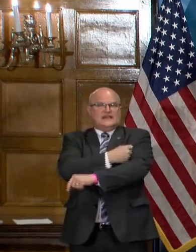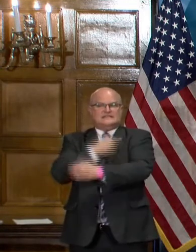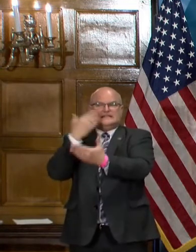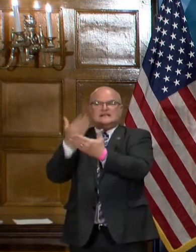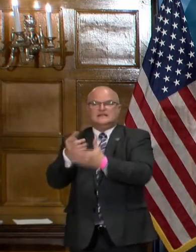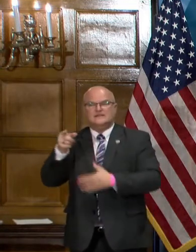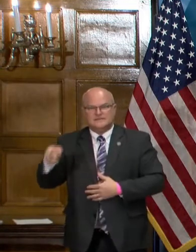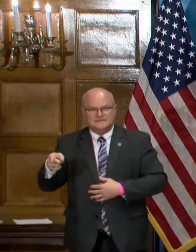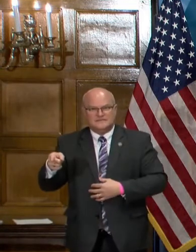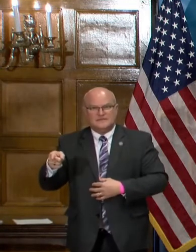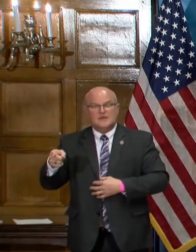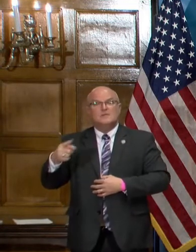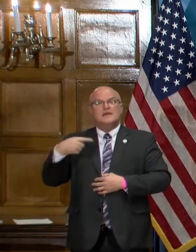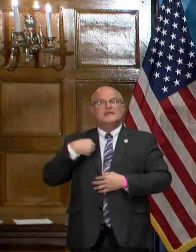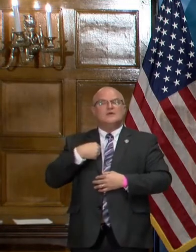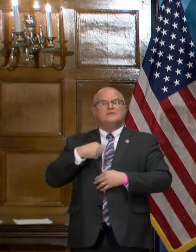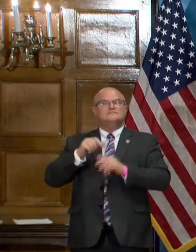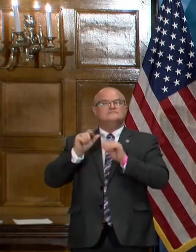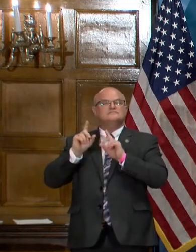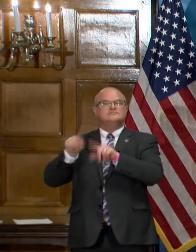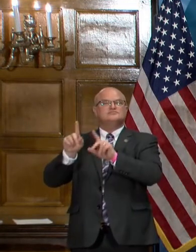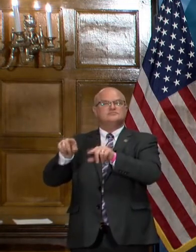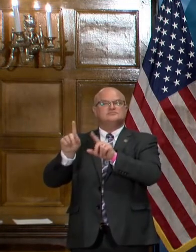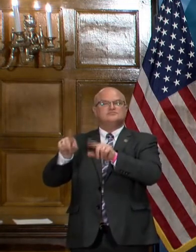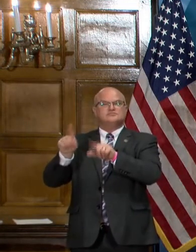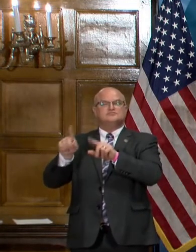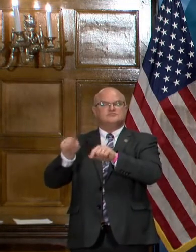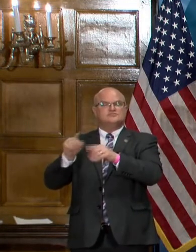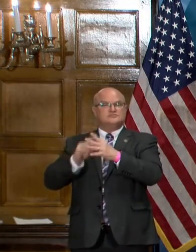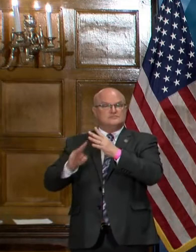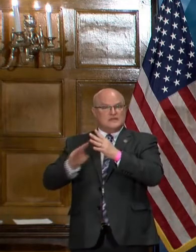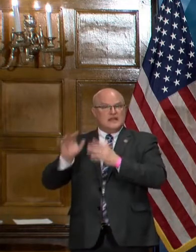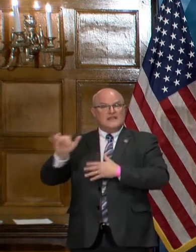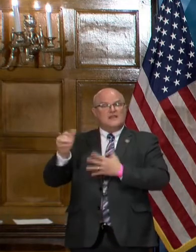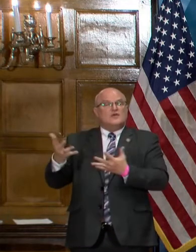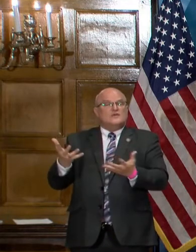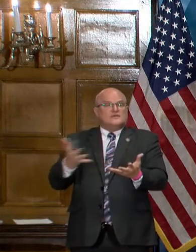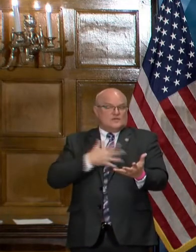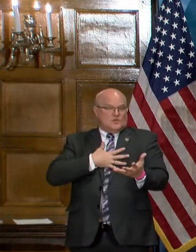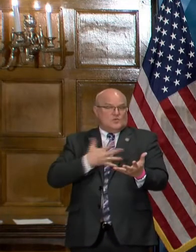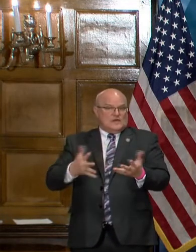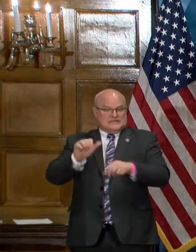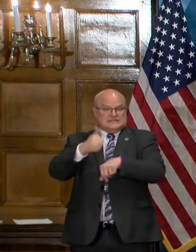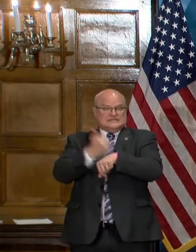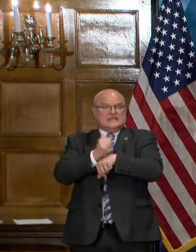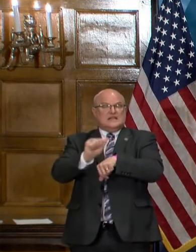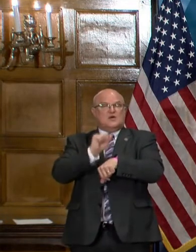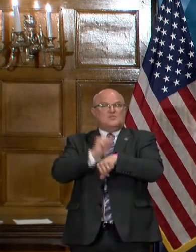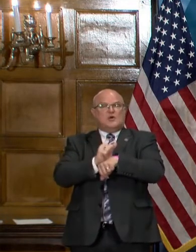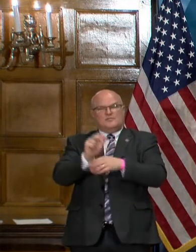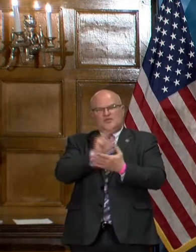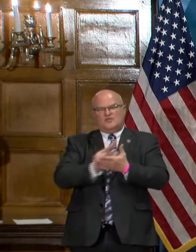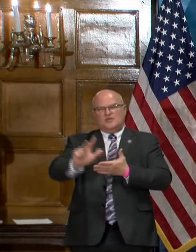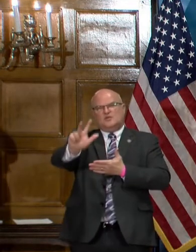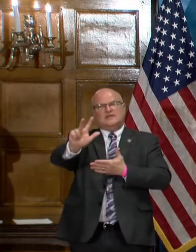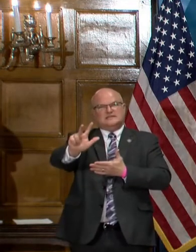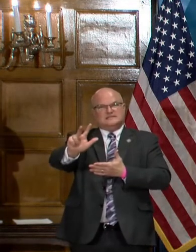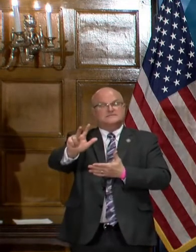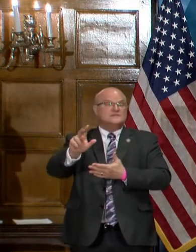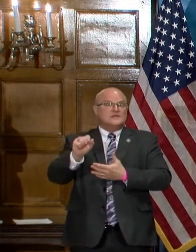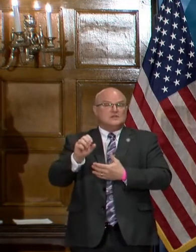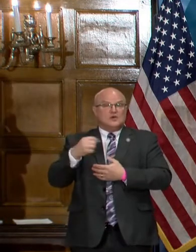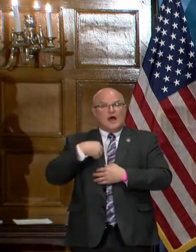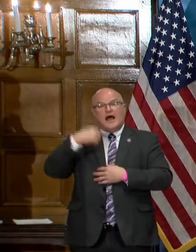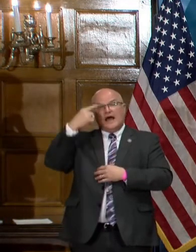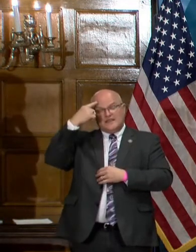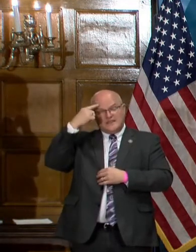to them, because they're going to get a consistent flow of vaccine coming to them, that, you know, they're willing to set, you know, appointments out 3 weeks in a month in advance. So, you know,